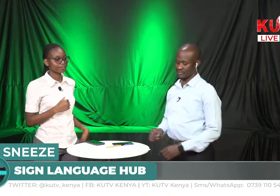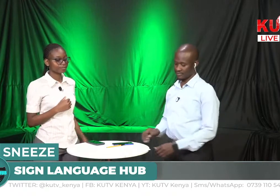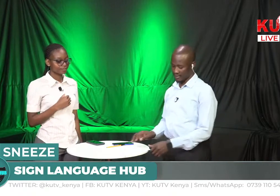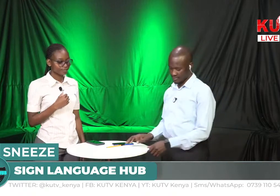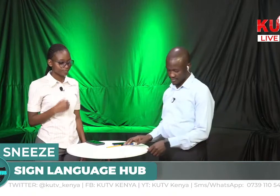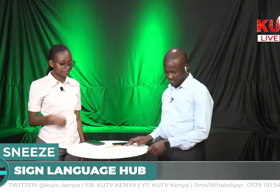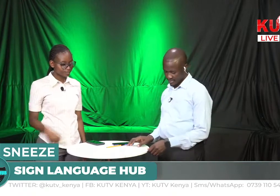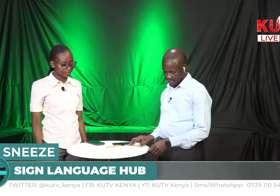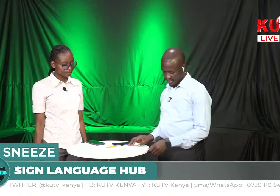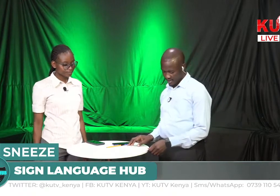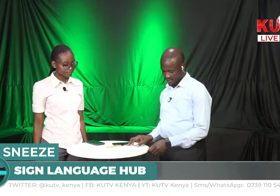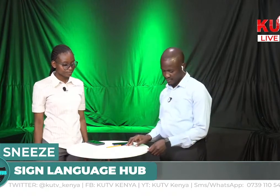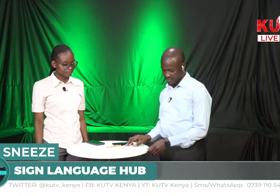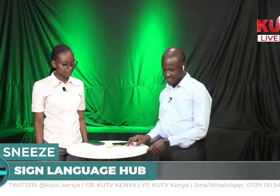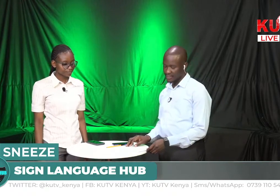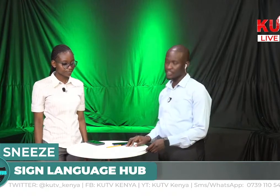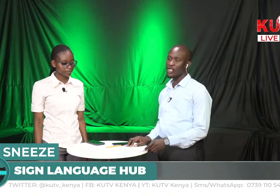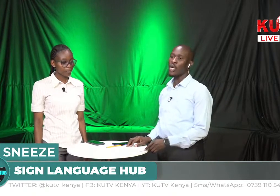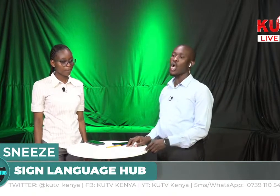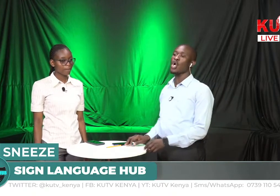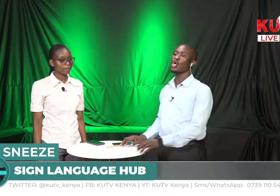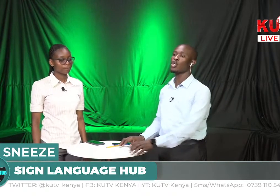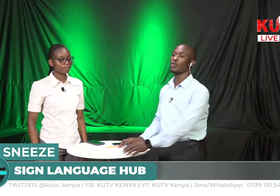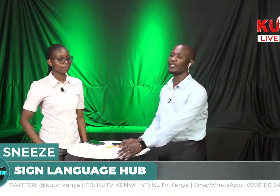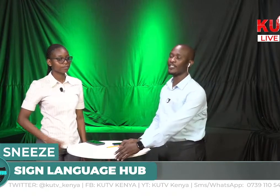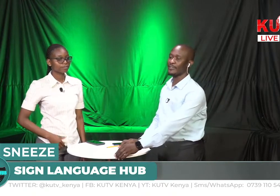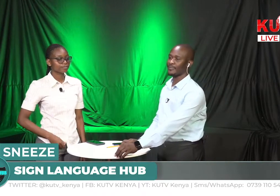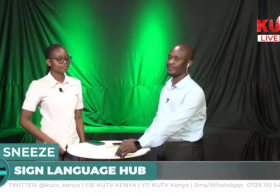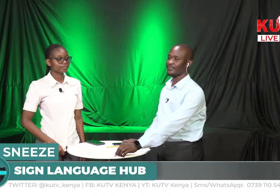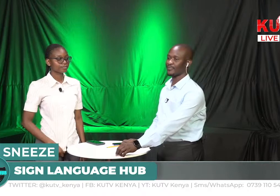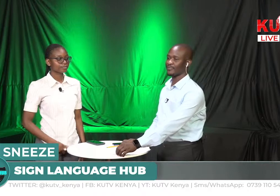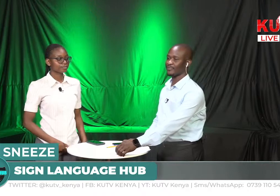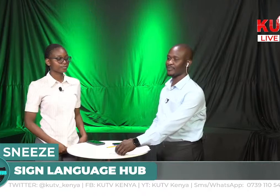Okay. Another one is cold.